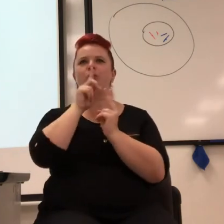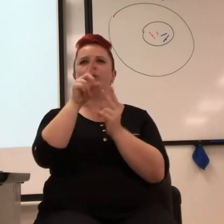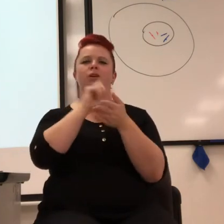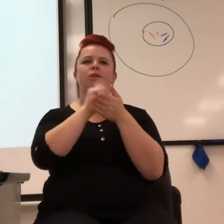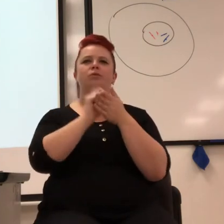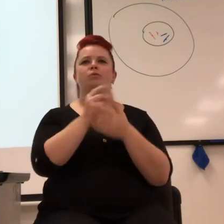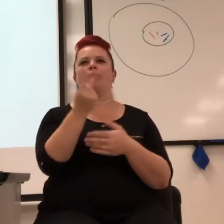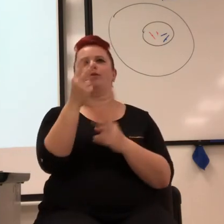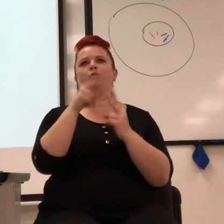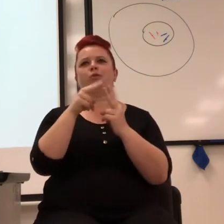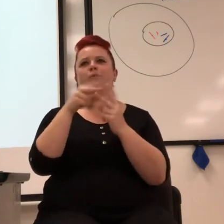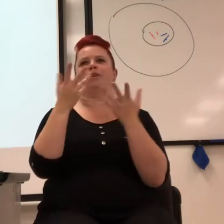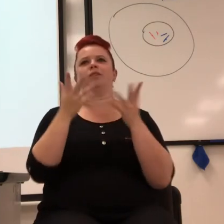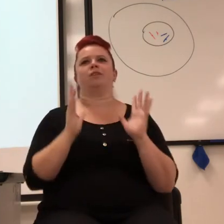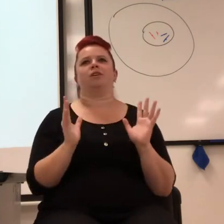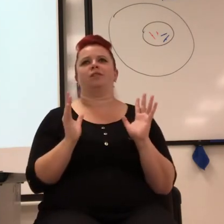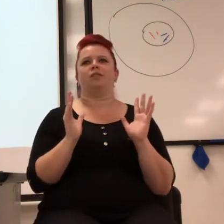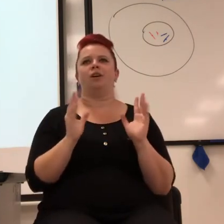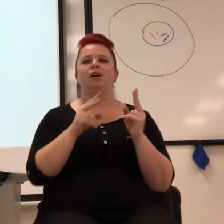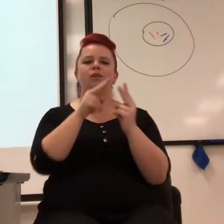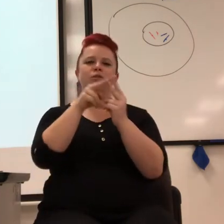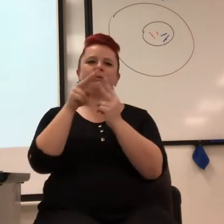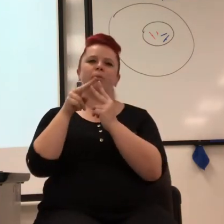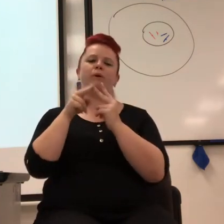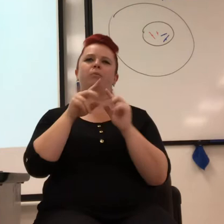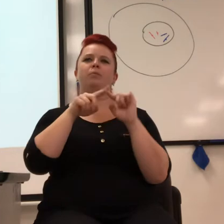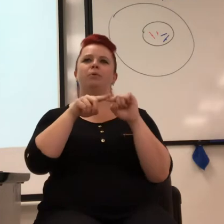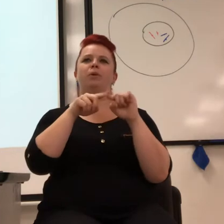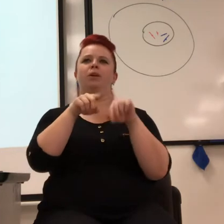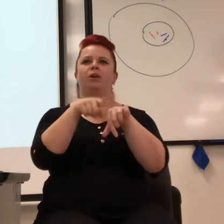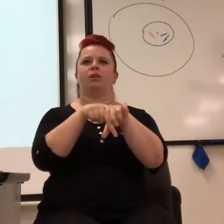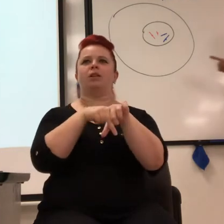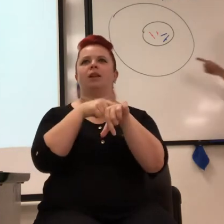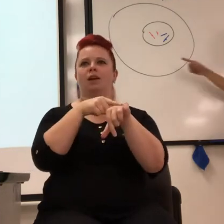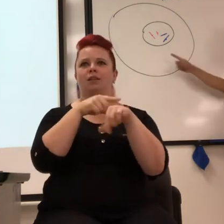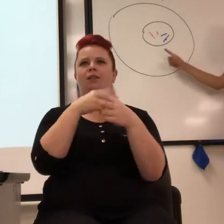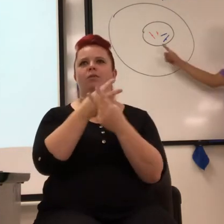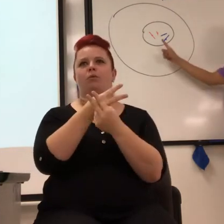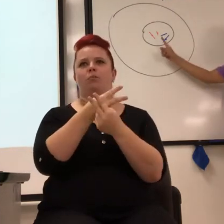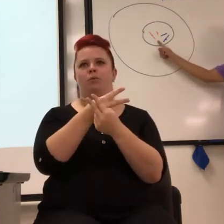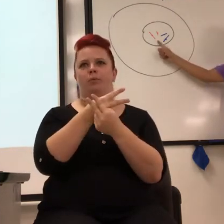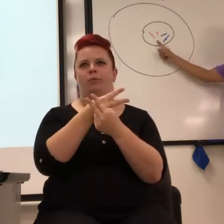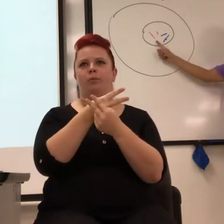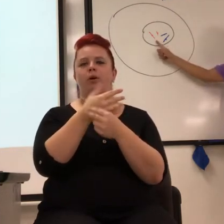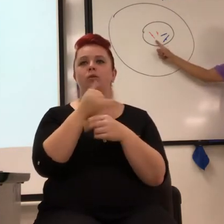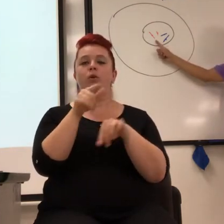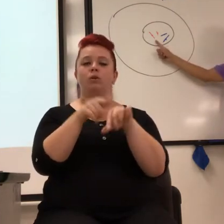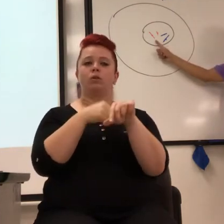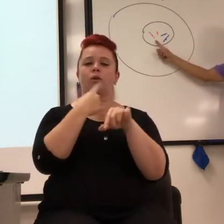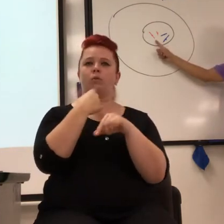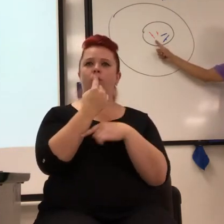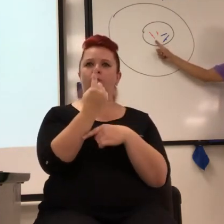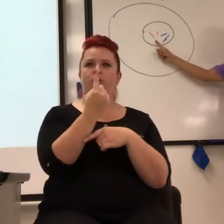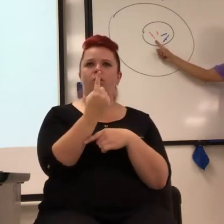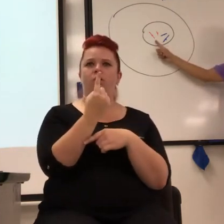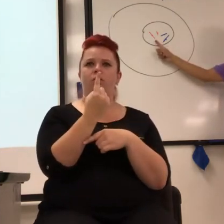pairs. Right? You pair them up based on the length of the chromosome. So the long red one